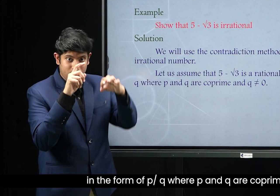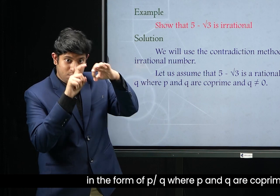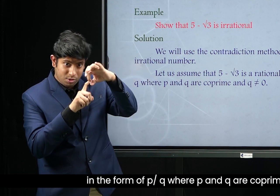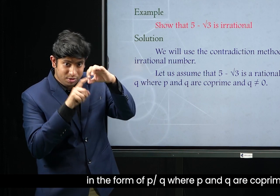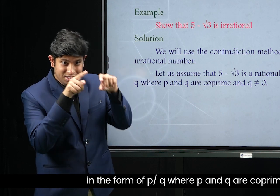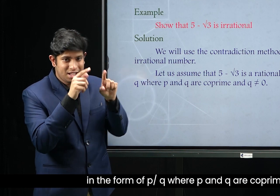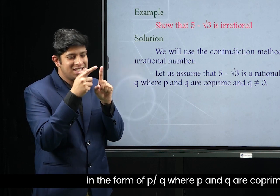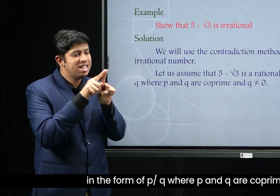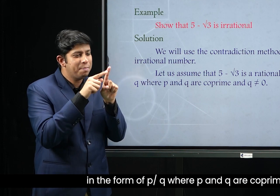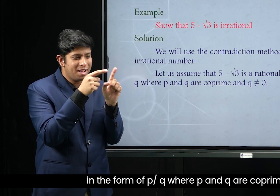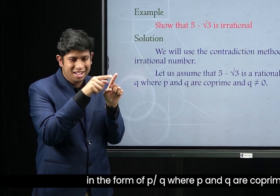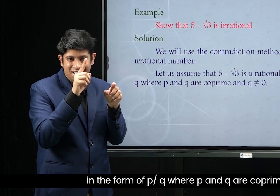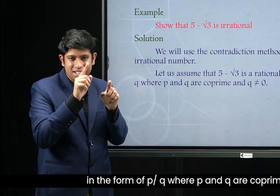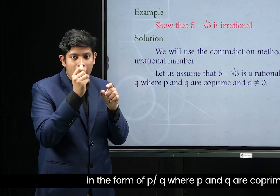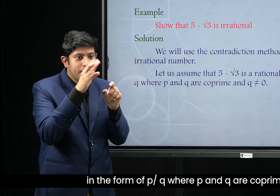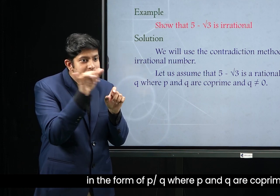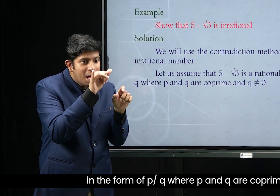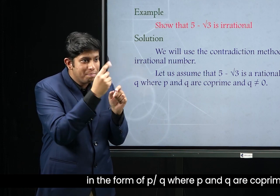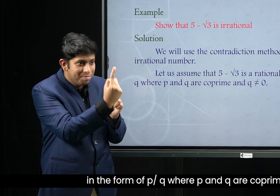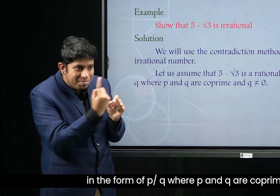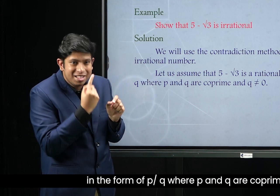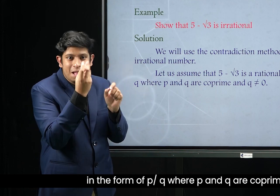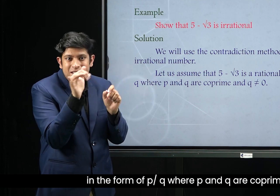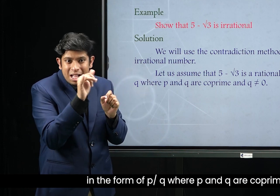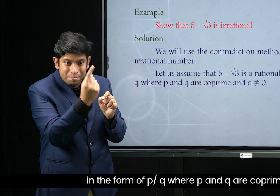co-prime and q not equal to 0.